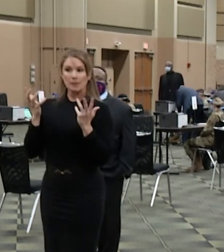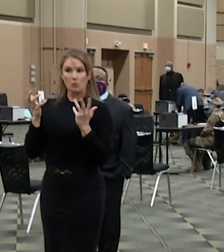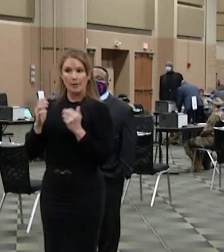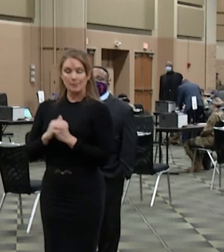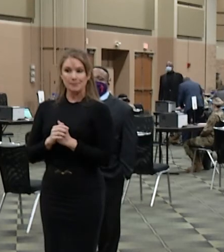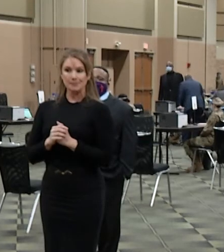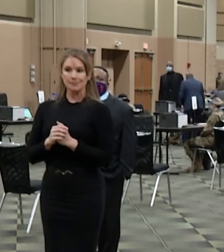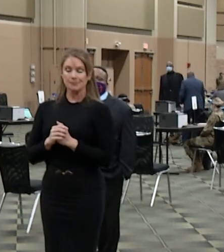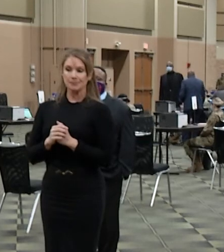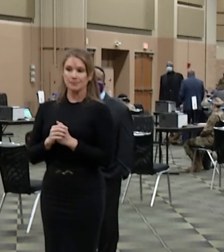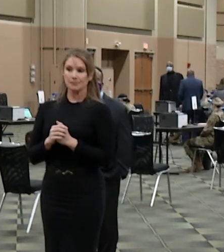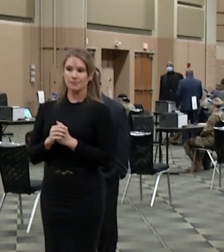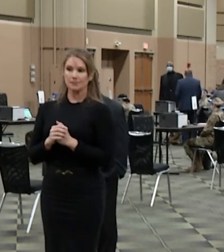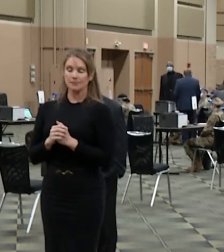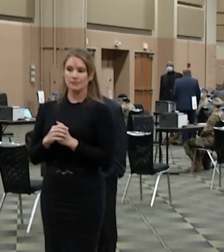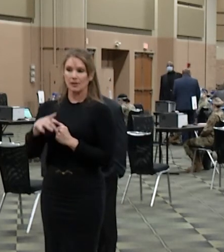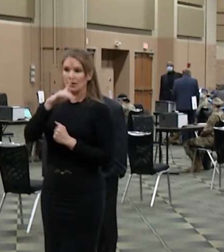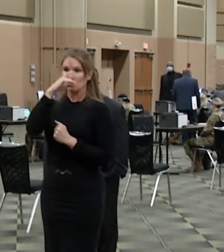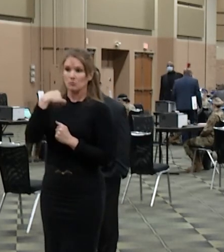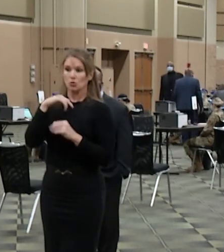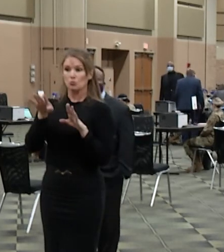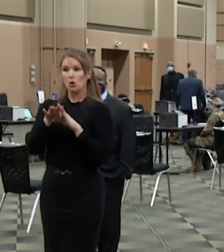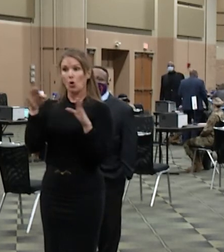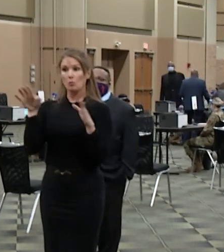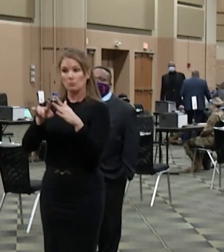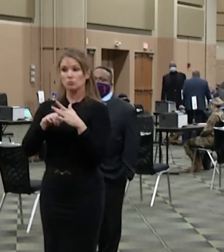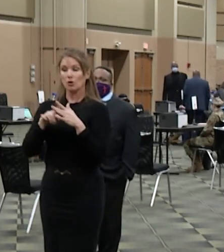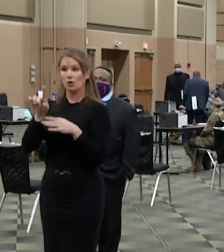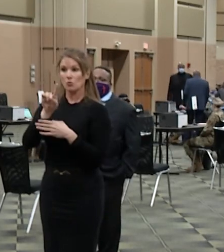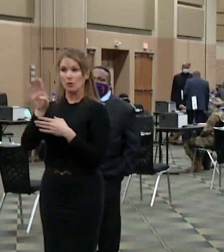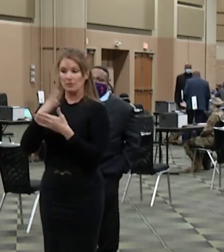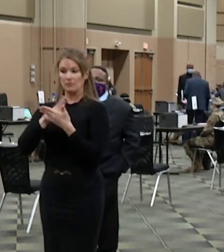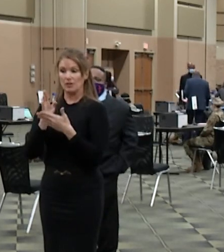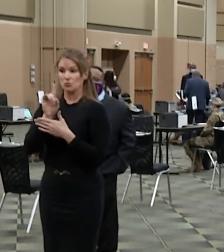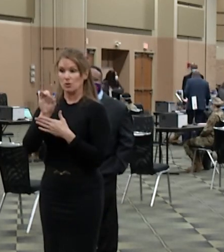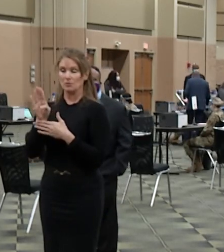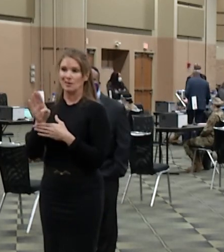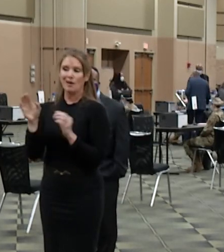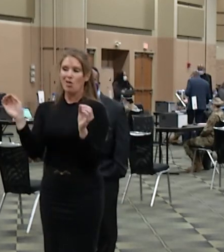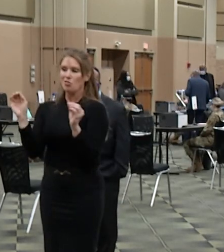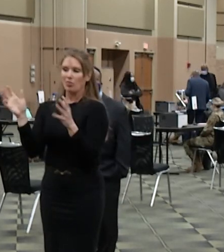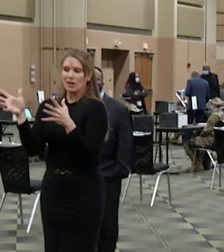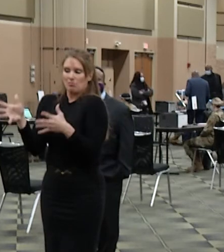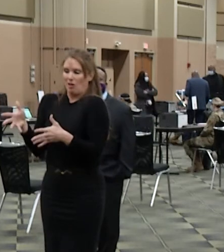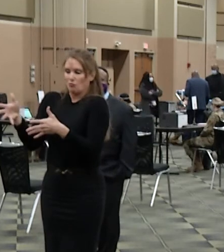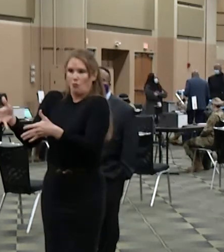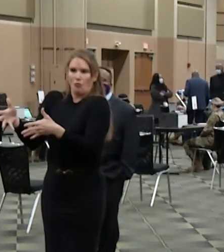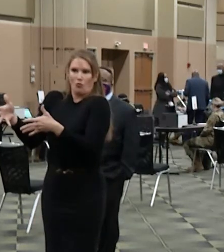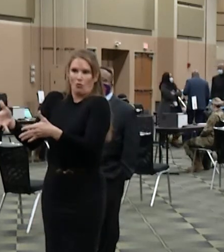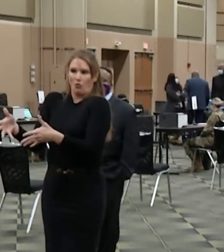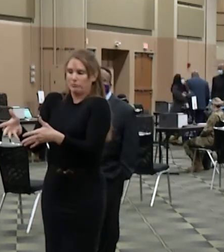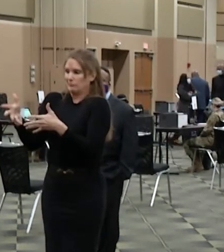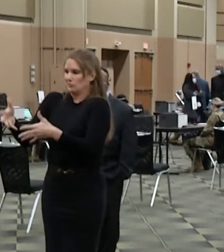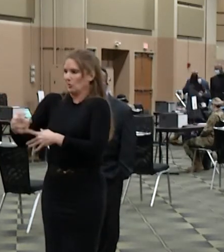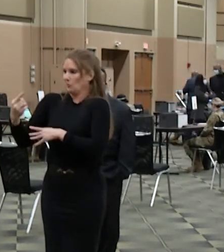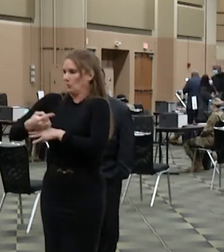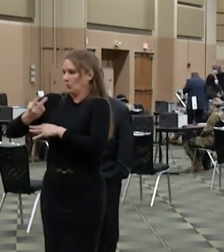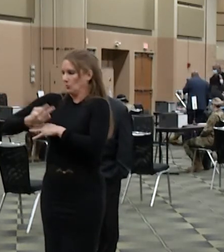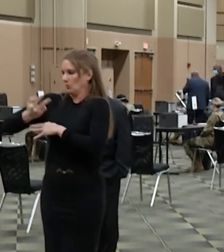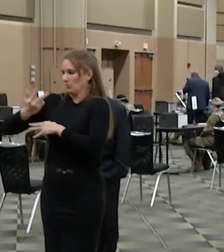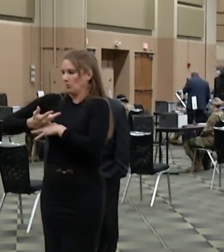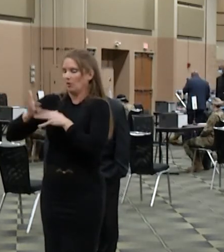that because we opened up 1B, there won't be any doses that will sit for a day or two or